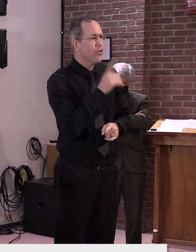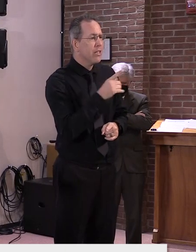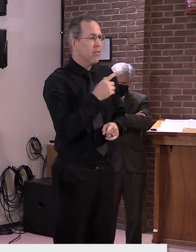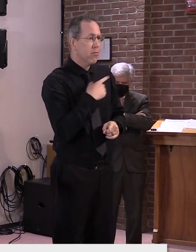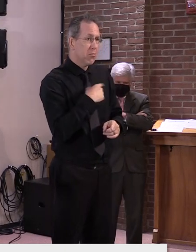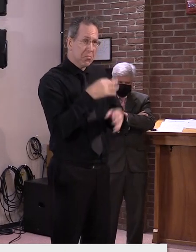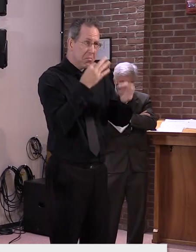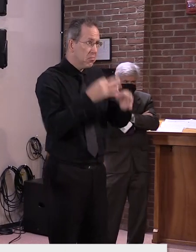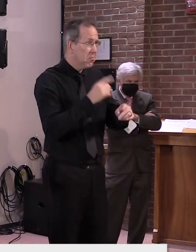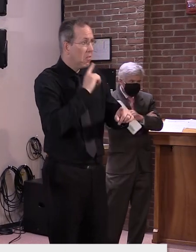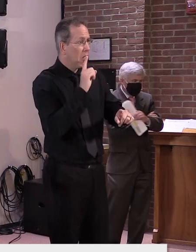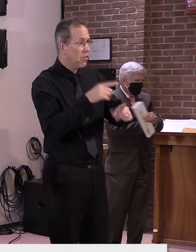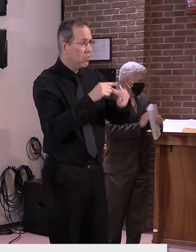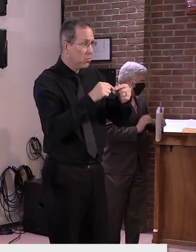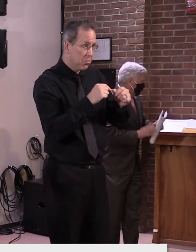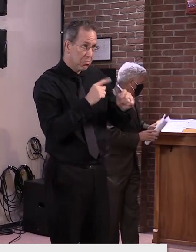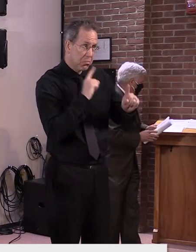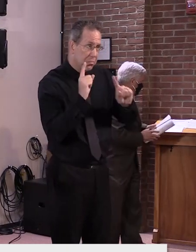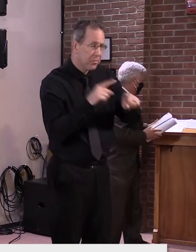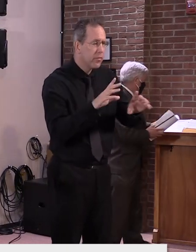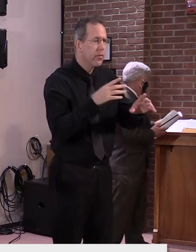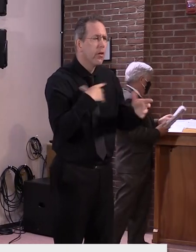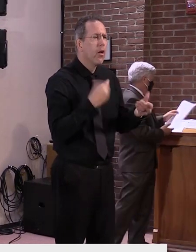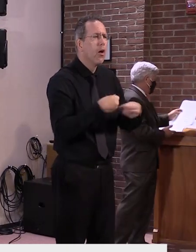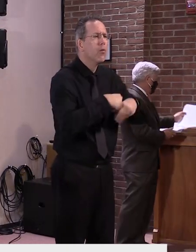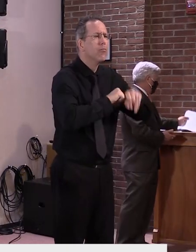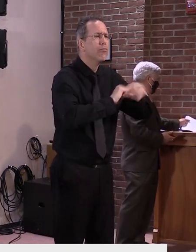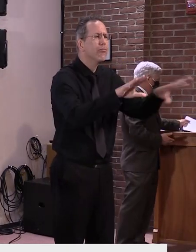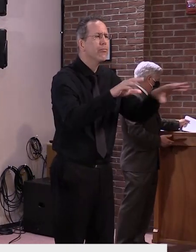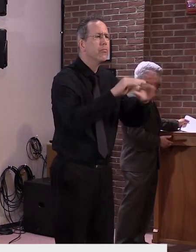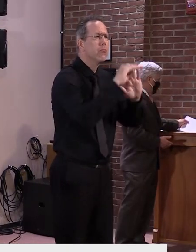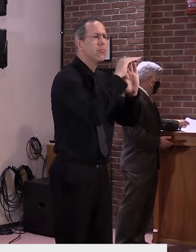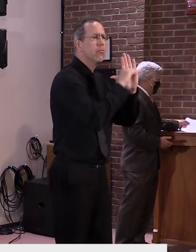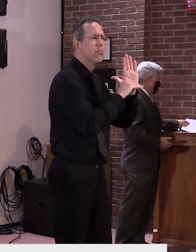I'd be happy to share with you, Courtney. It is